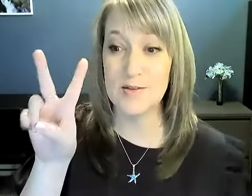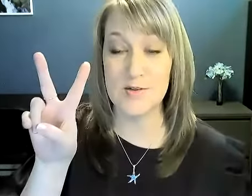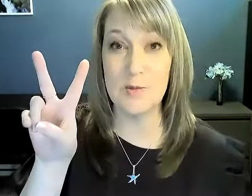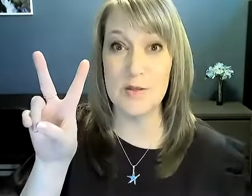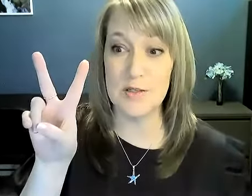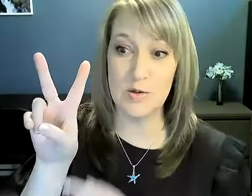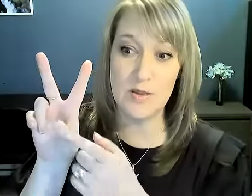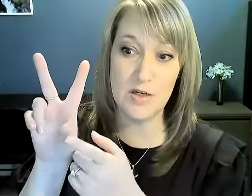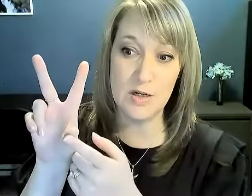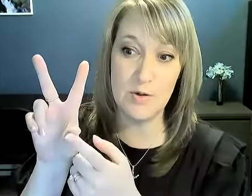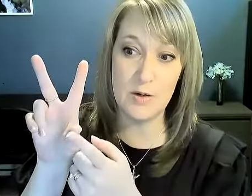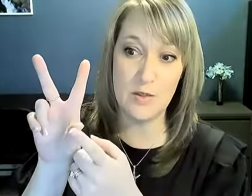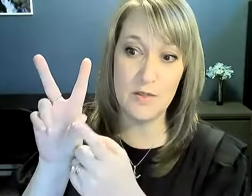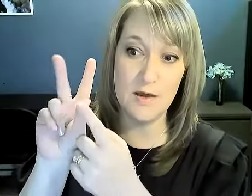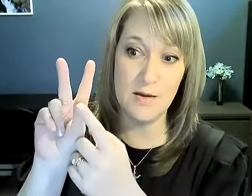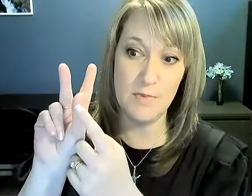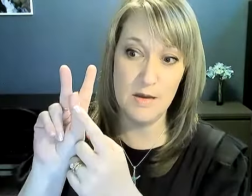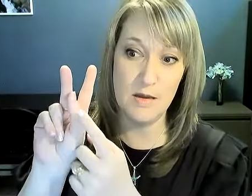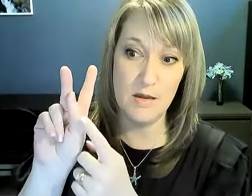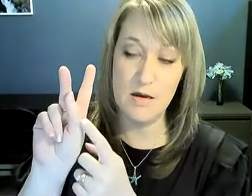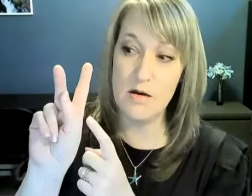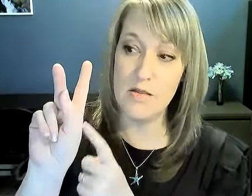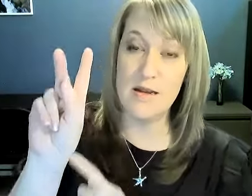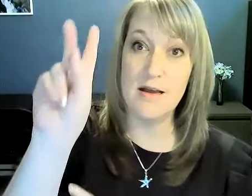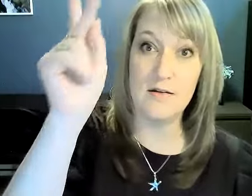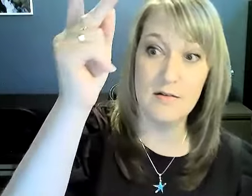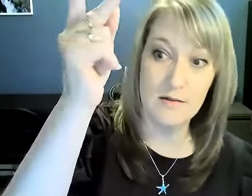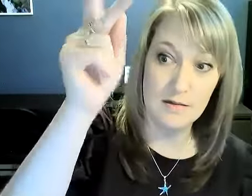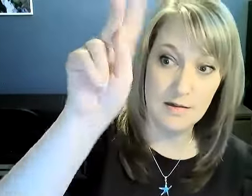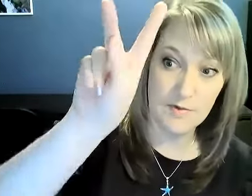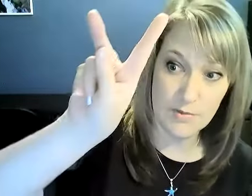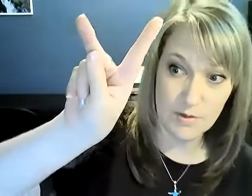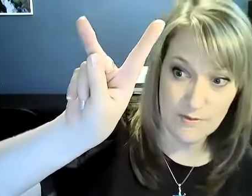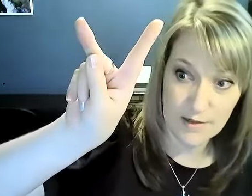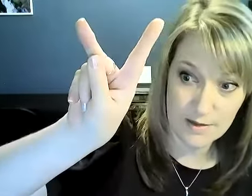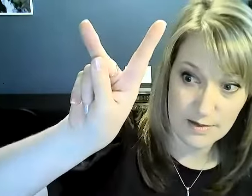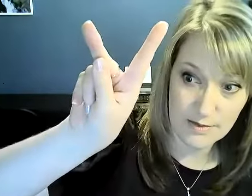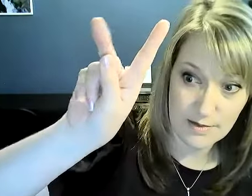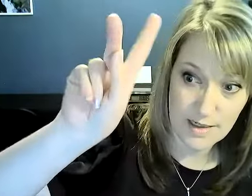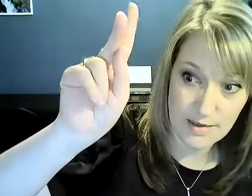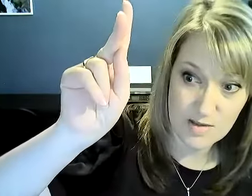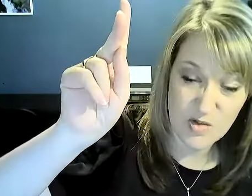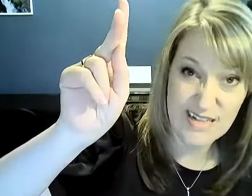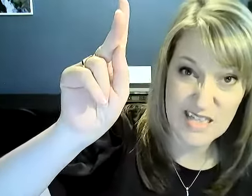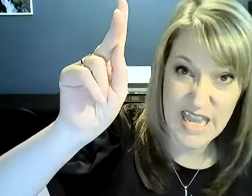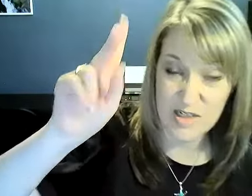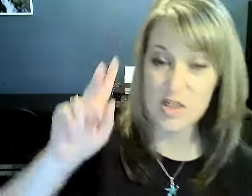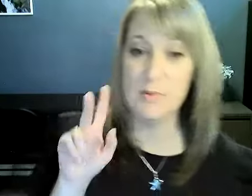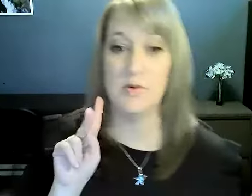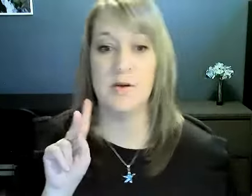start with a two, but then you're going to put your thumb on the knuckle of your middle finger. Okay, so that's the hand shape. Okay,